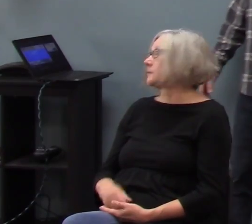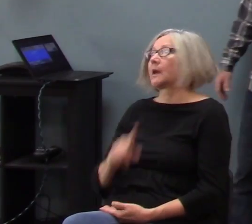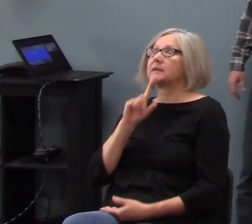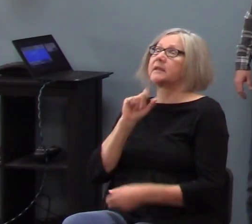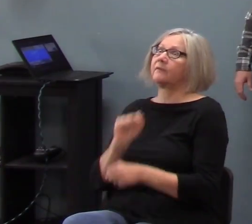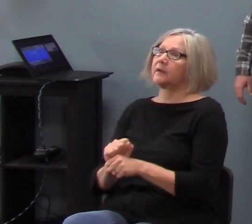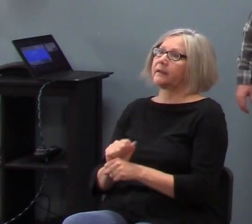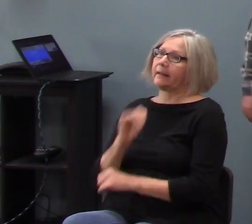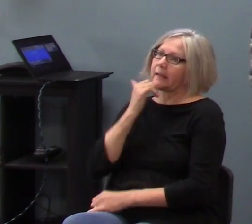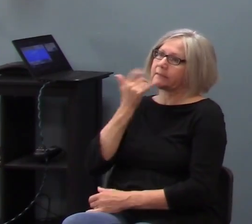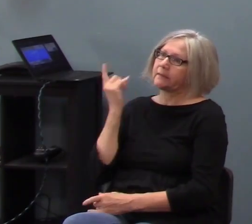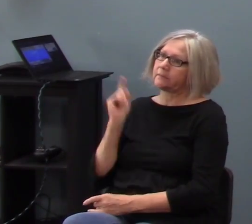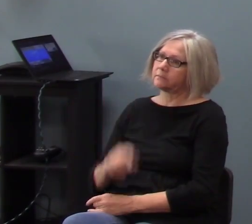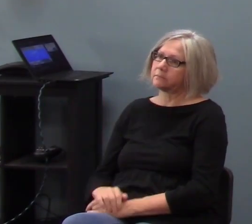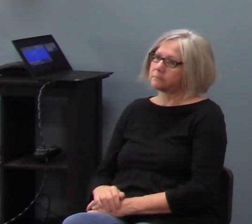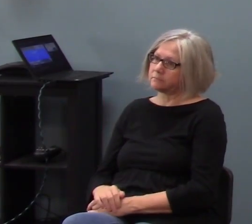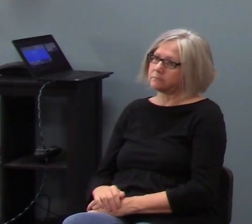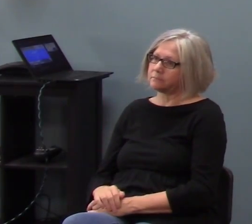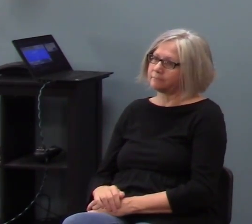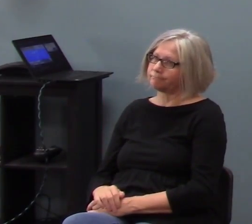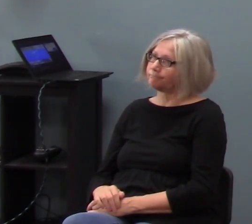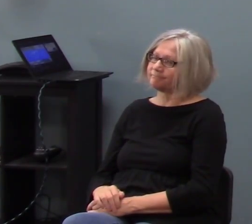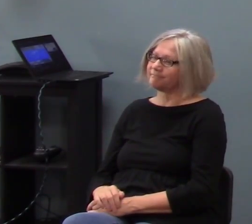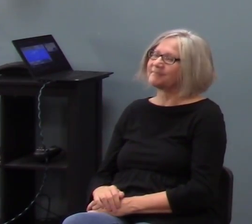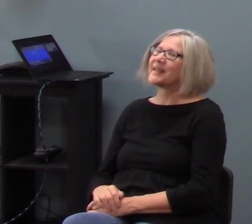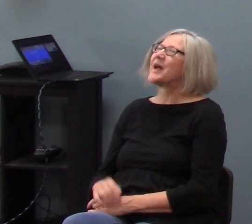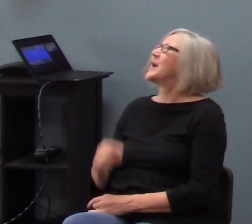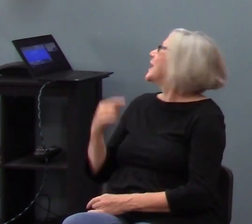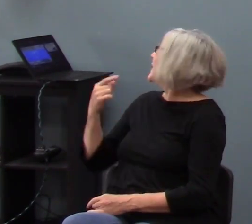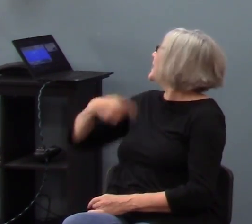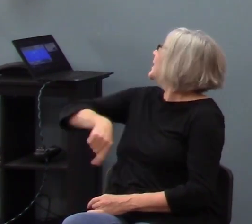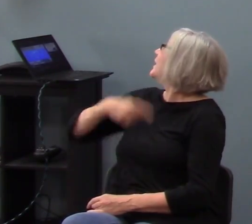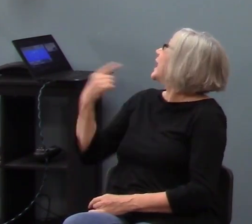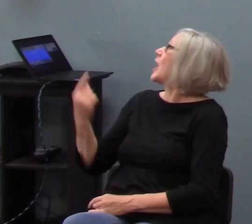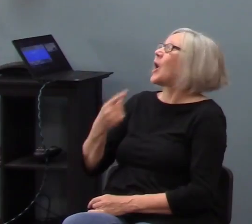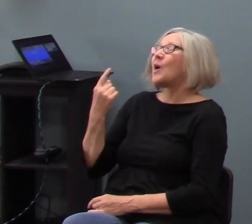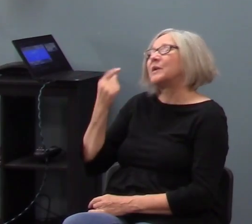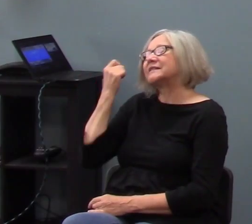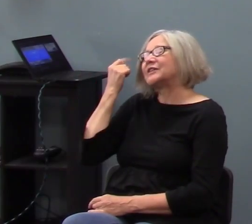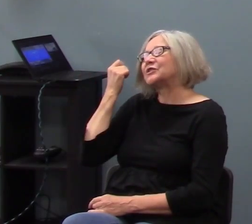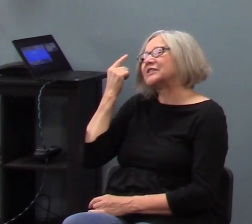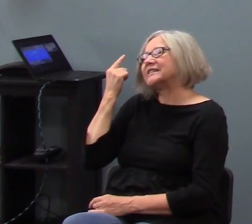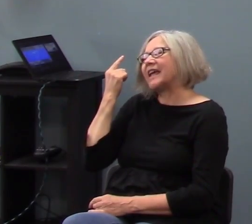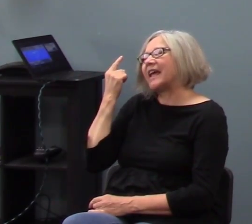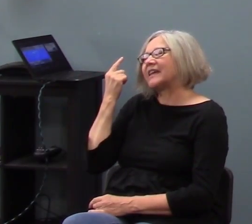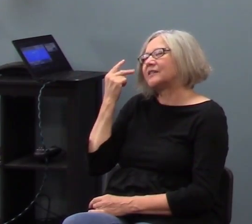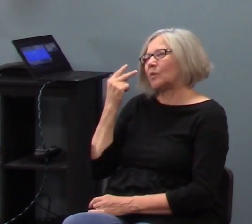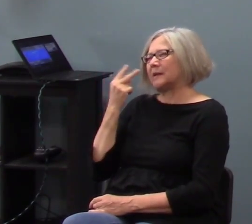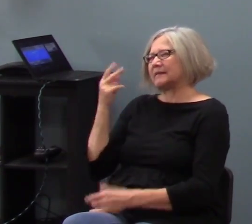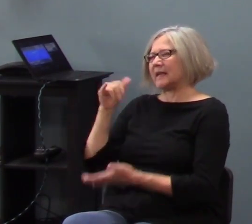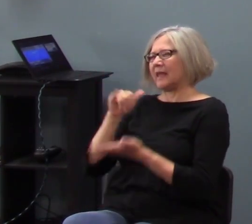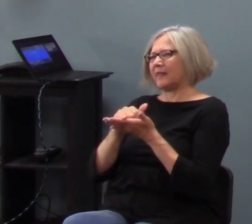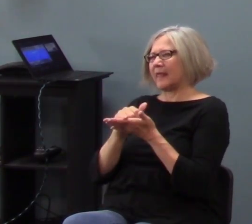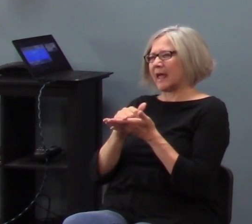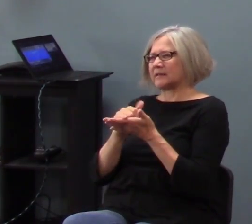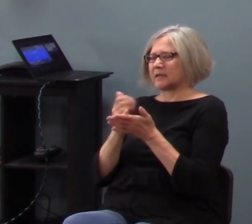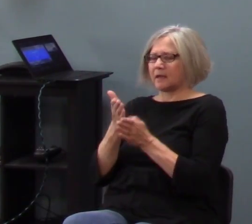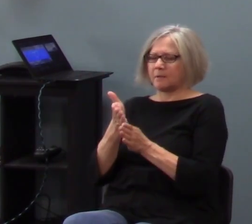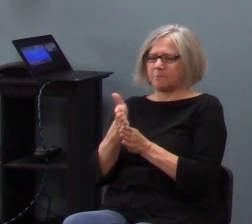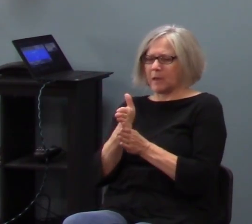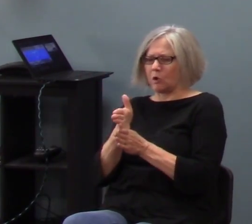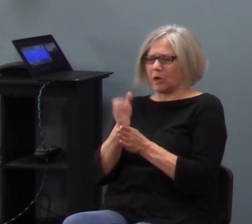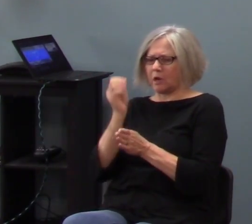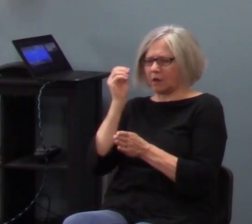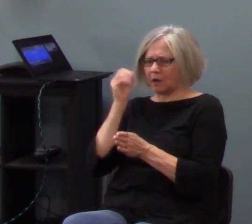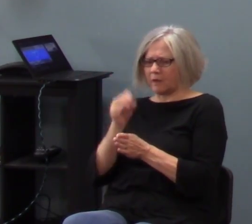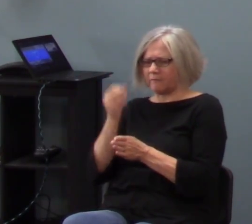Definitely accident. Okay? We always understand when we see where that barrier of information is and not. Remember